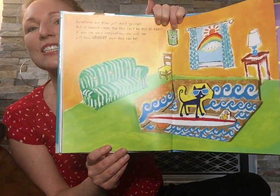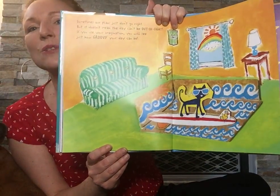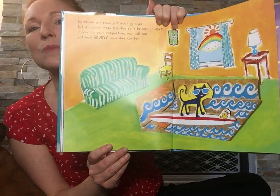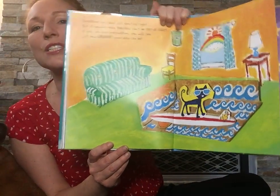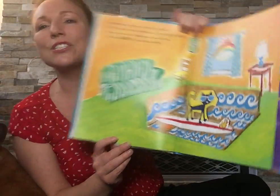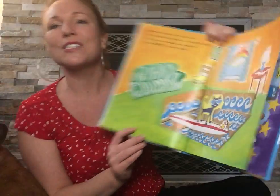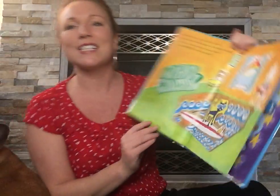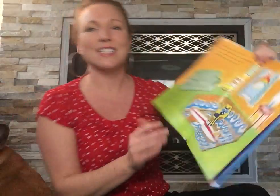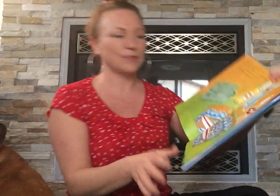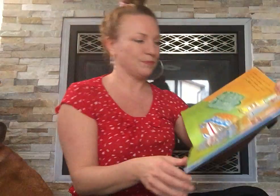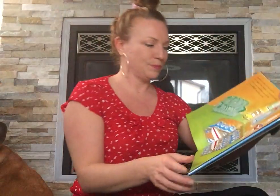cute pictures there.